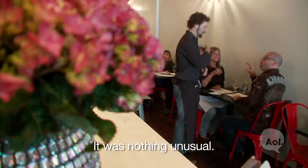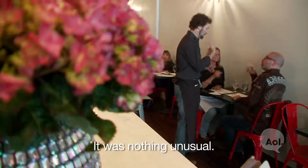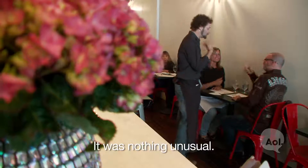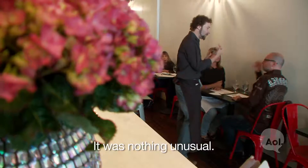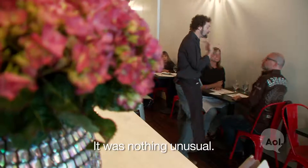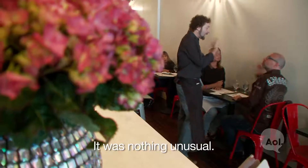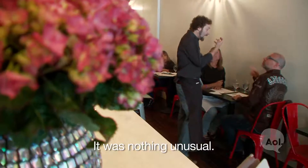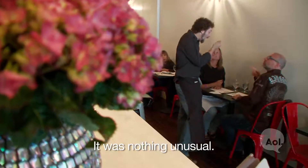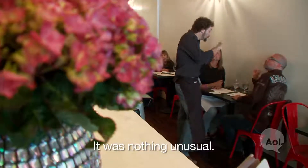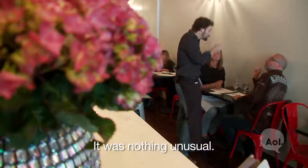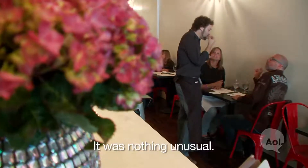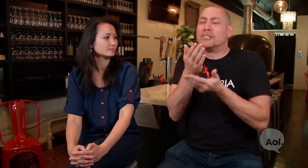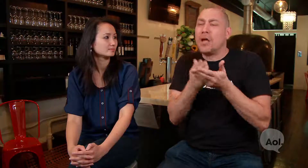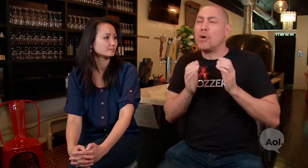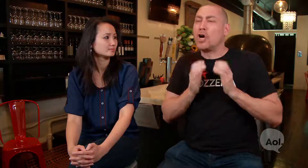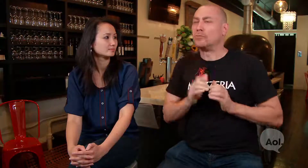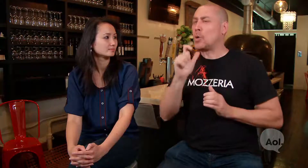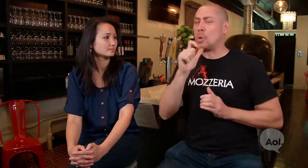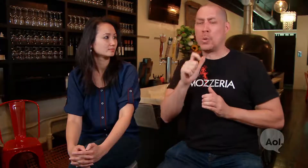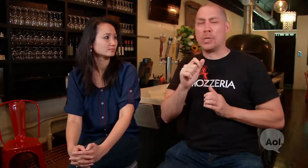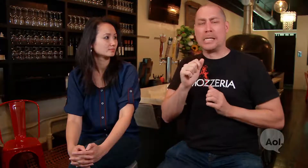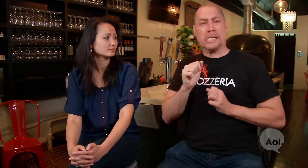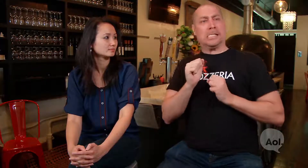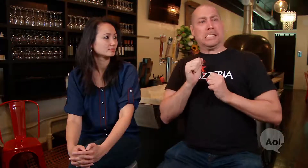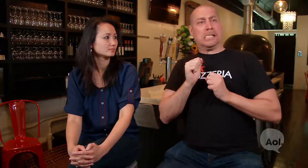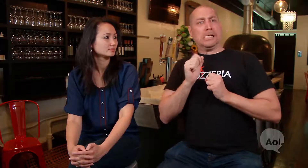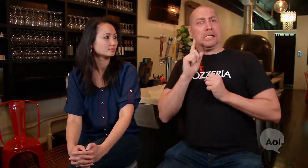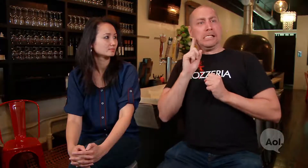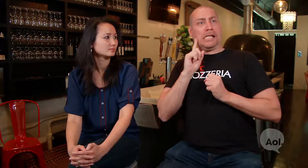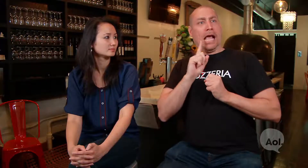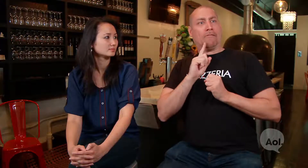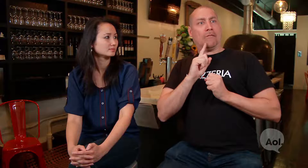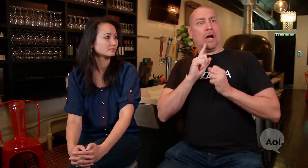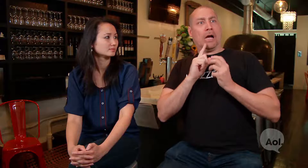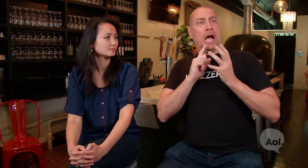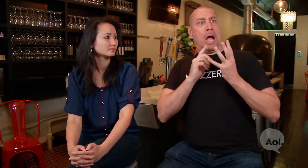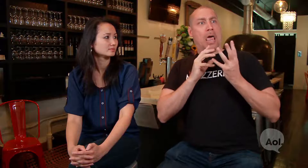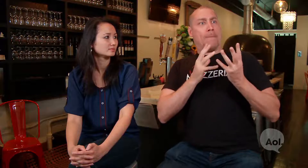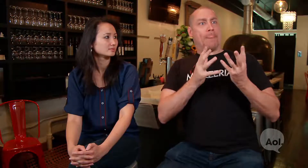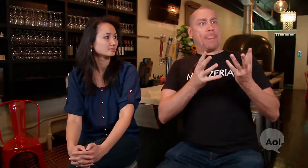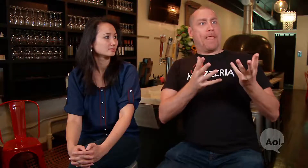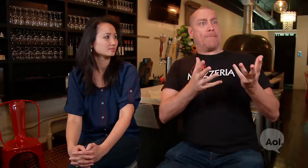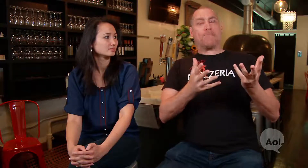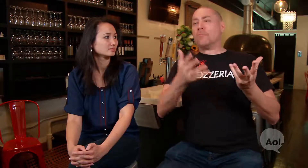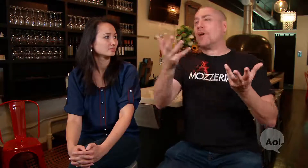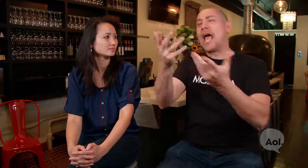was nothing unusual. Of course, some customers were taken aback a little bit when they realized they were interacting with deaf people, and